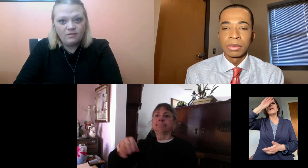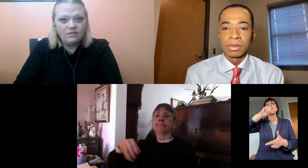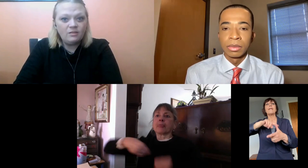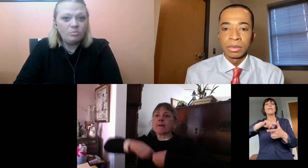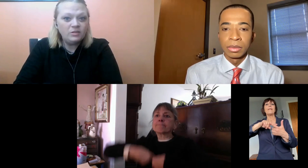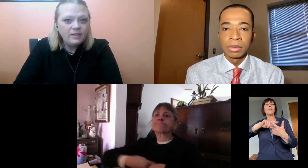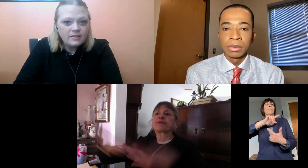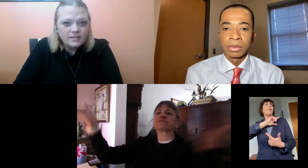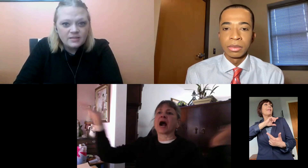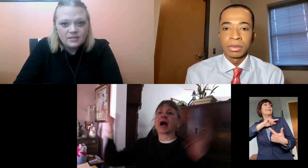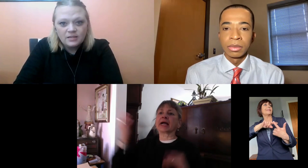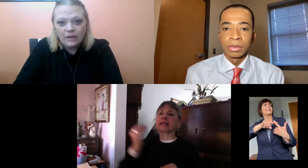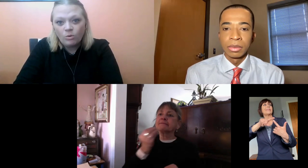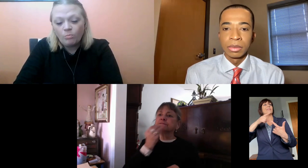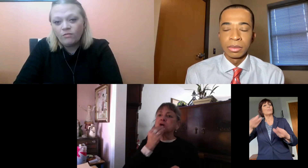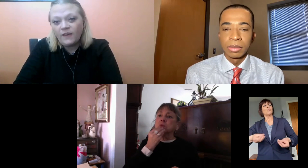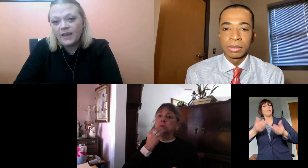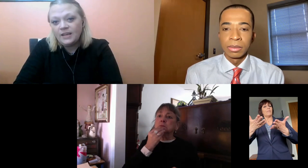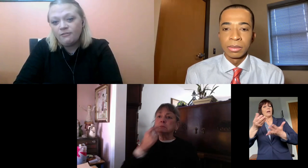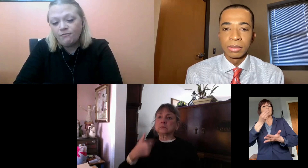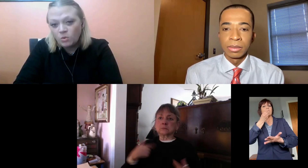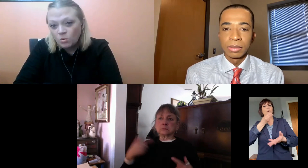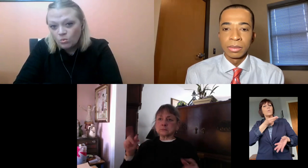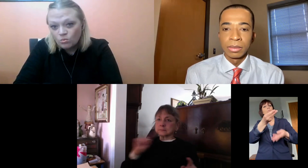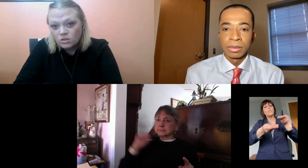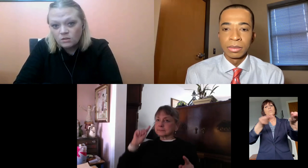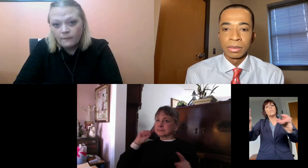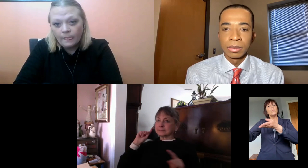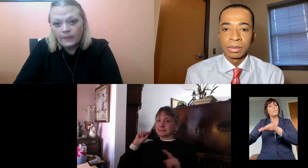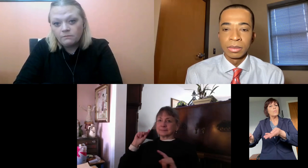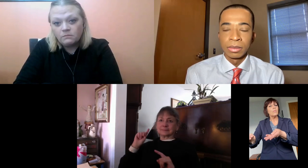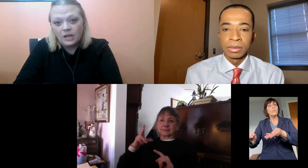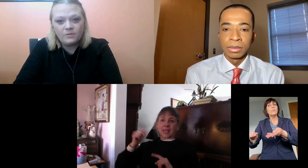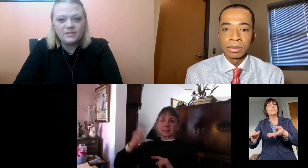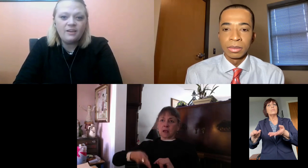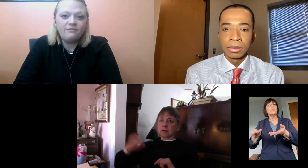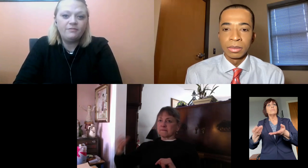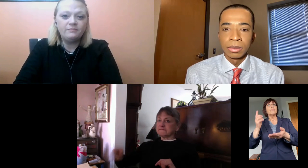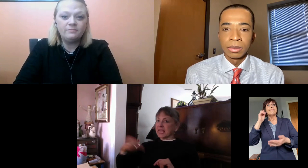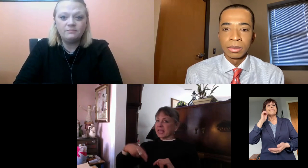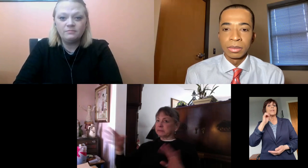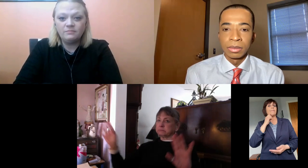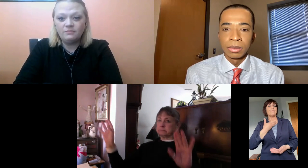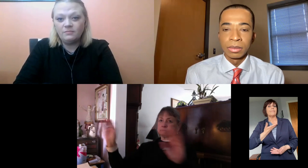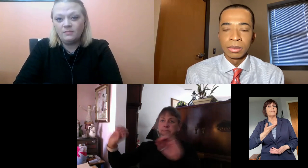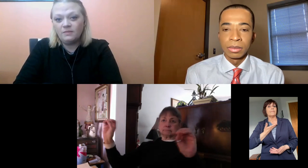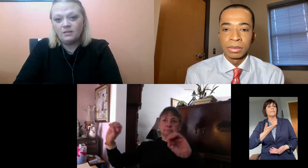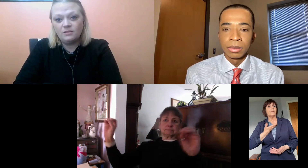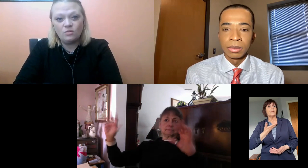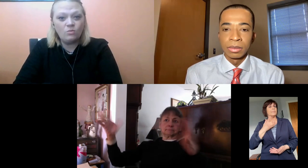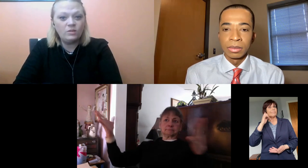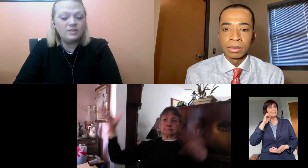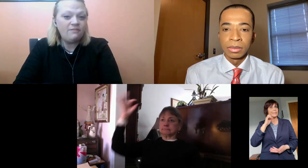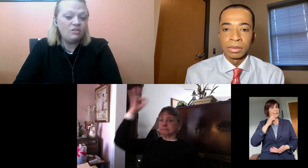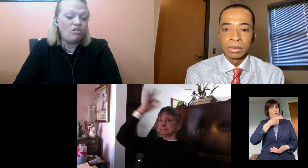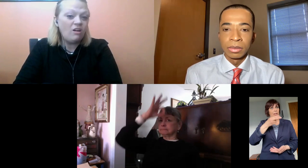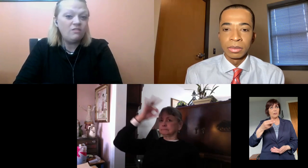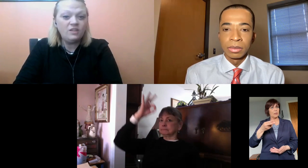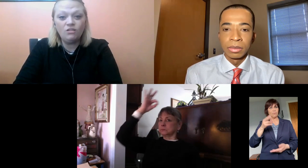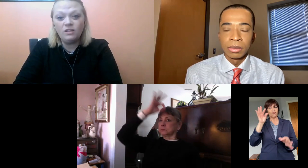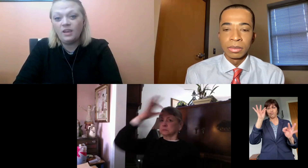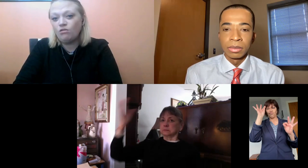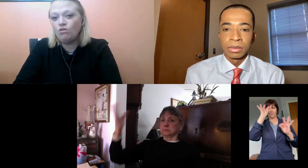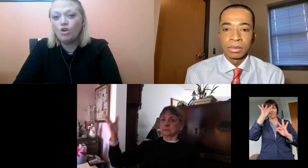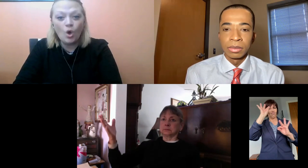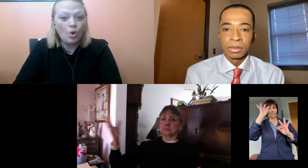Firemen, the police, they were providing food. I was deaf. So the deaf and the hard